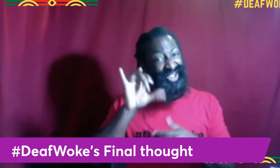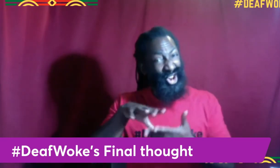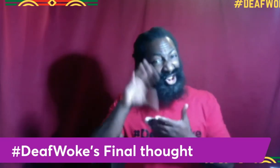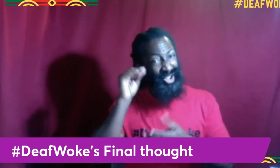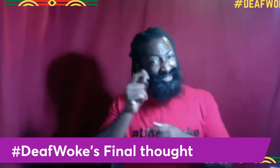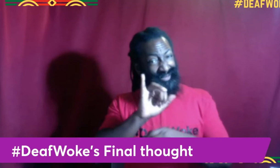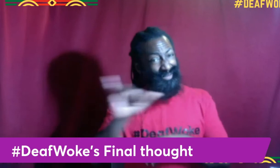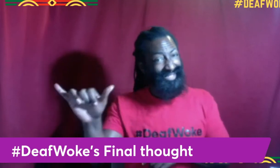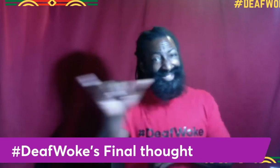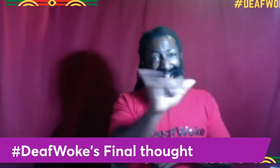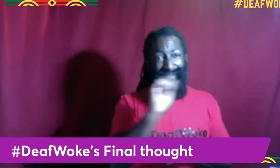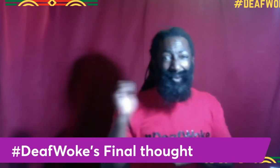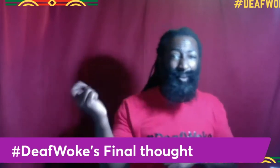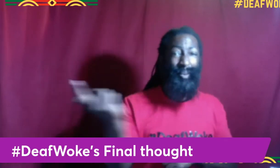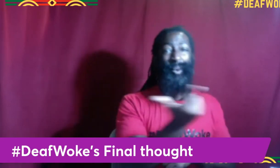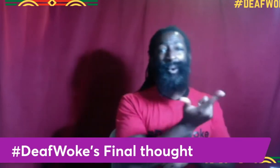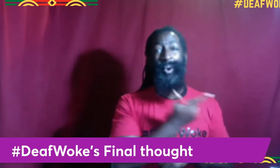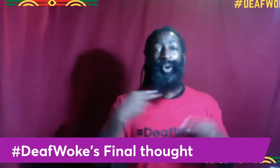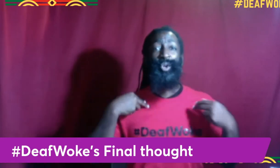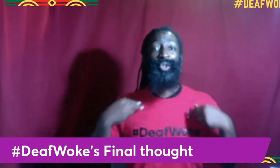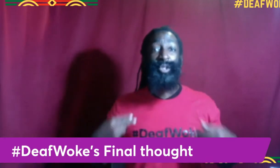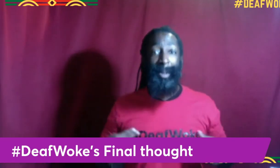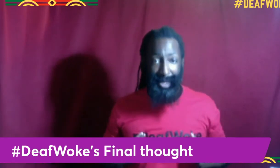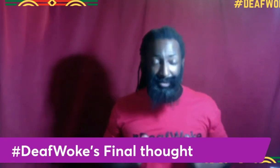We got to be open-minded.